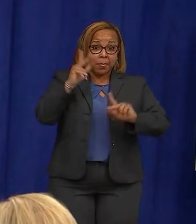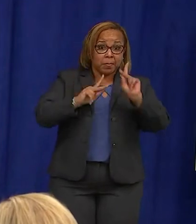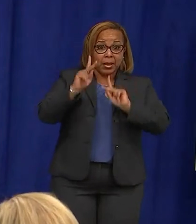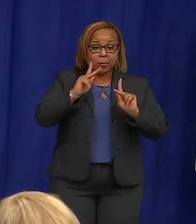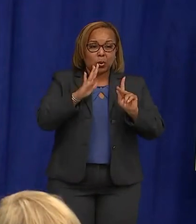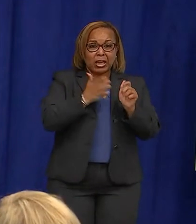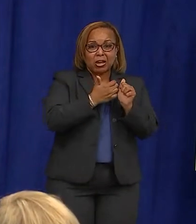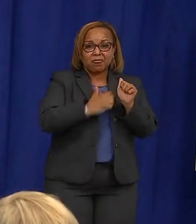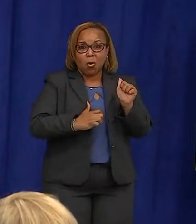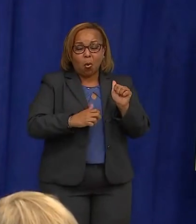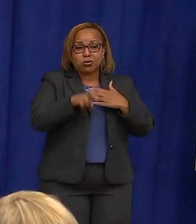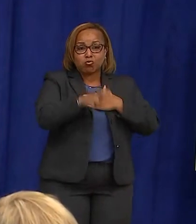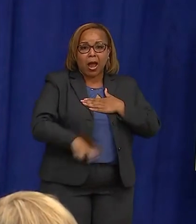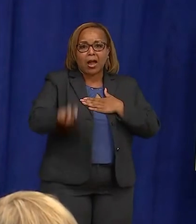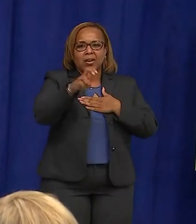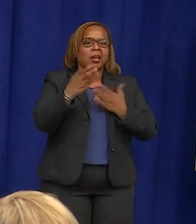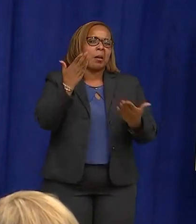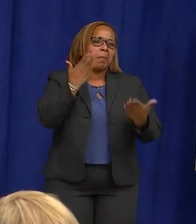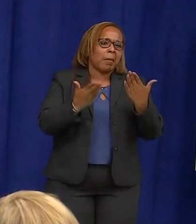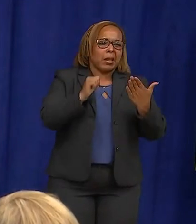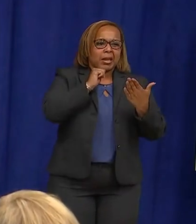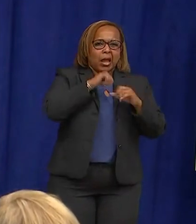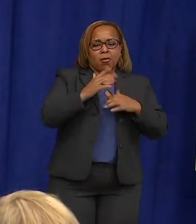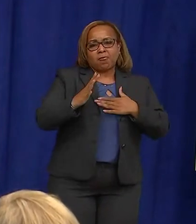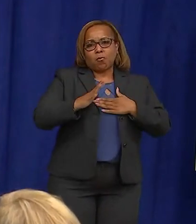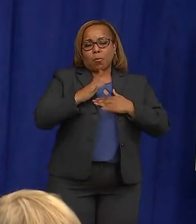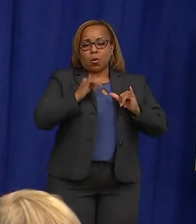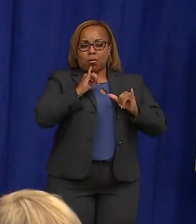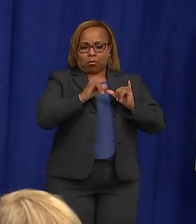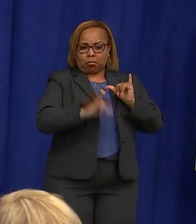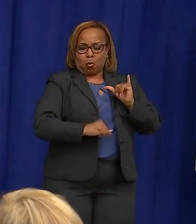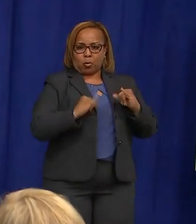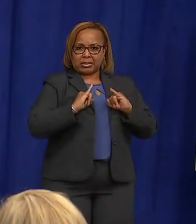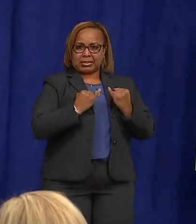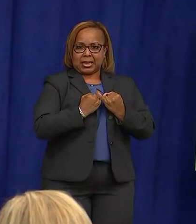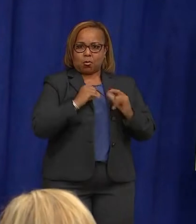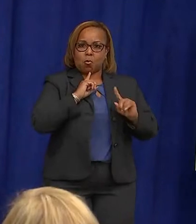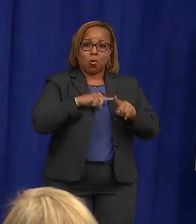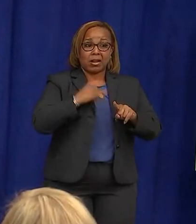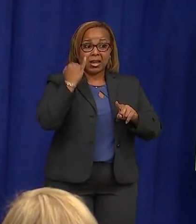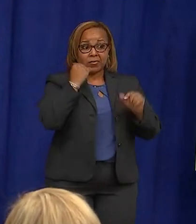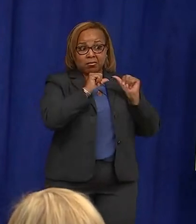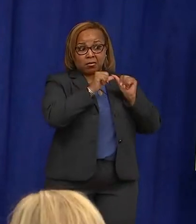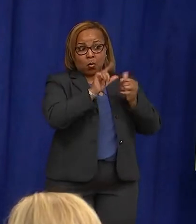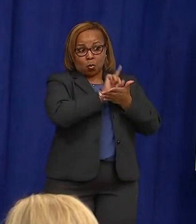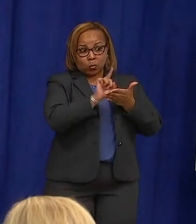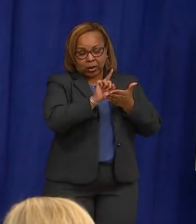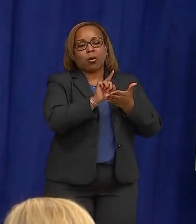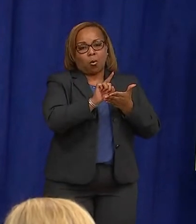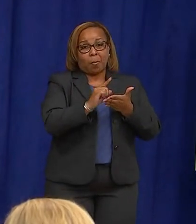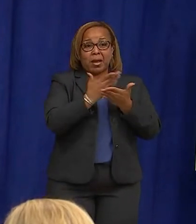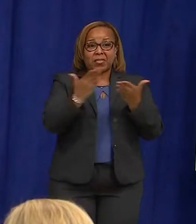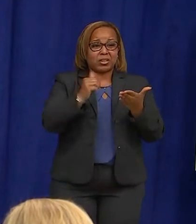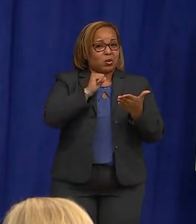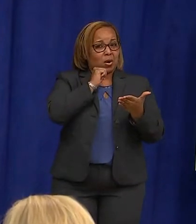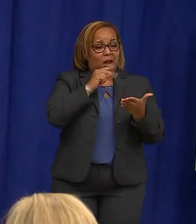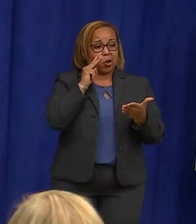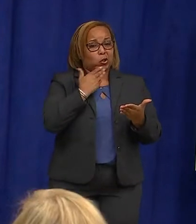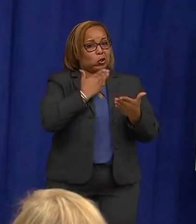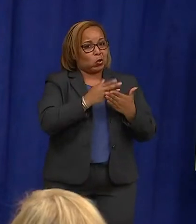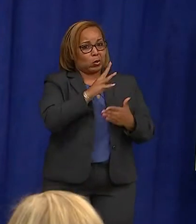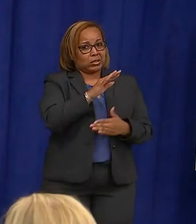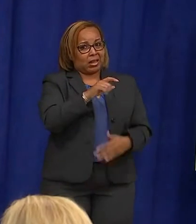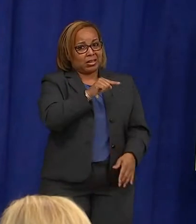can avoid the travel, it won't be probably in the formal quarantine order, unless it stays up for another week, but things are not looking good